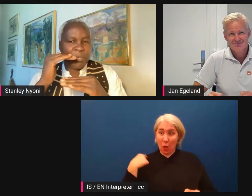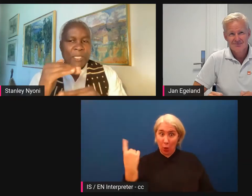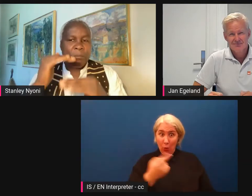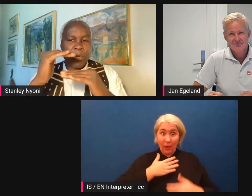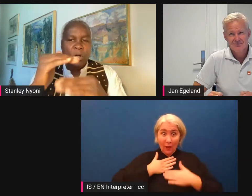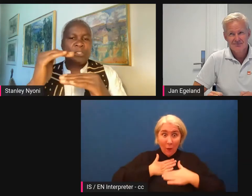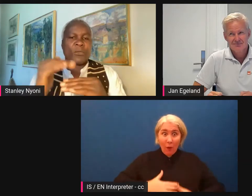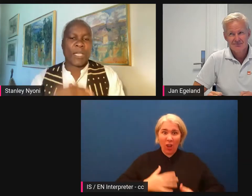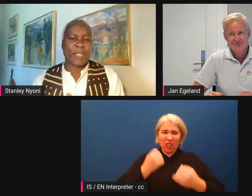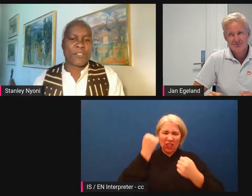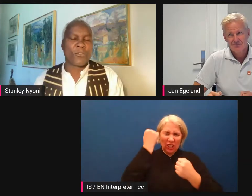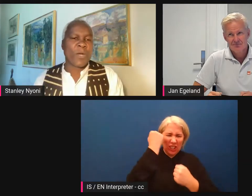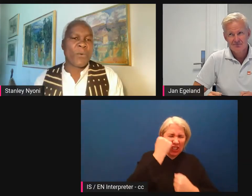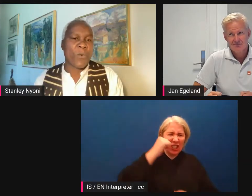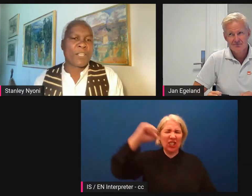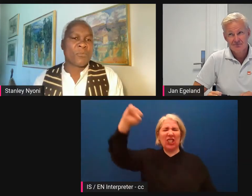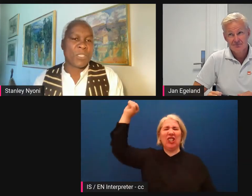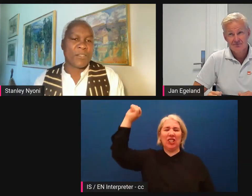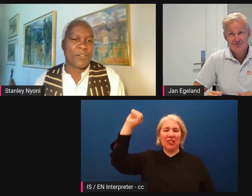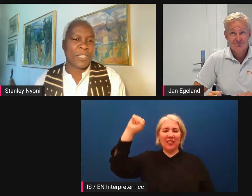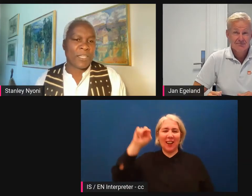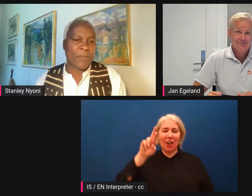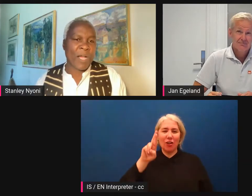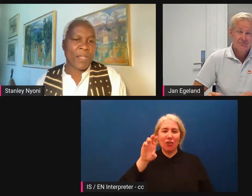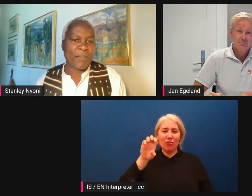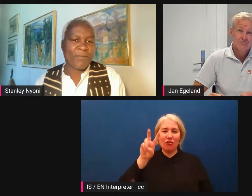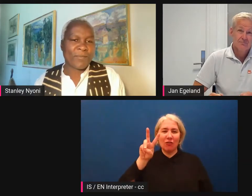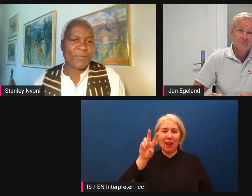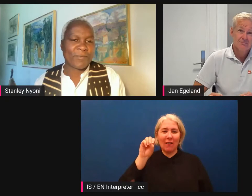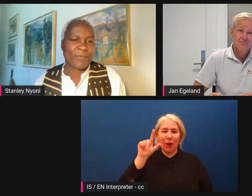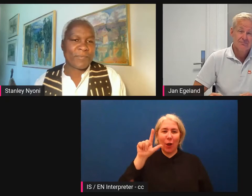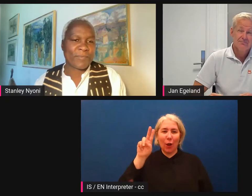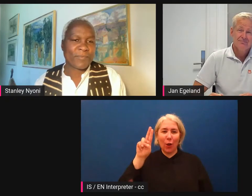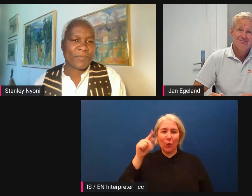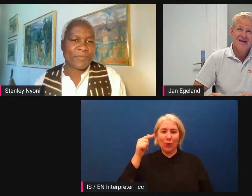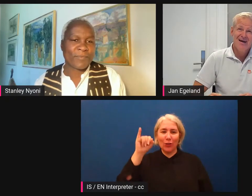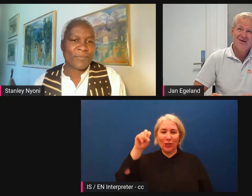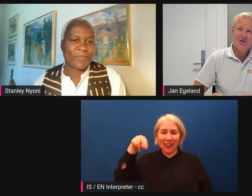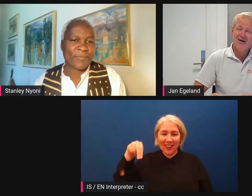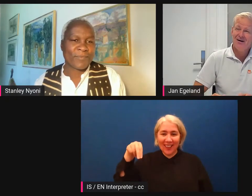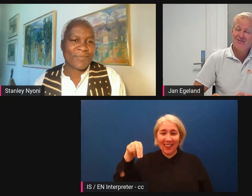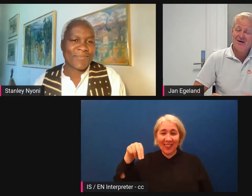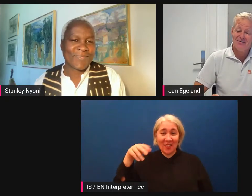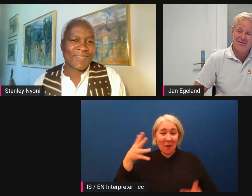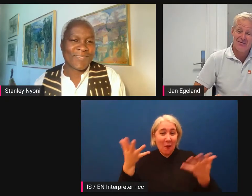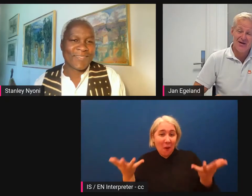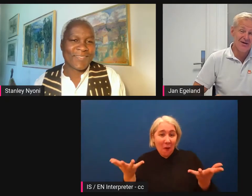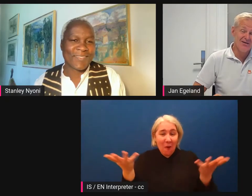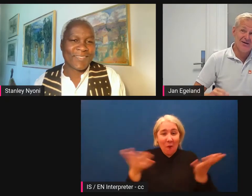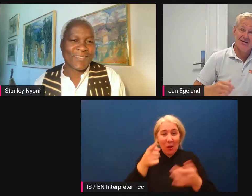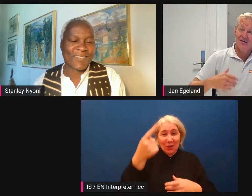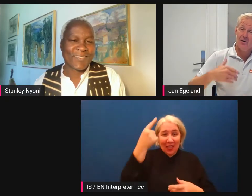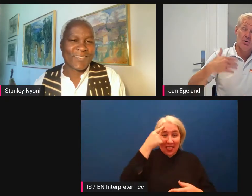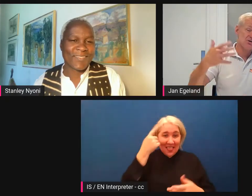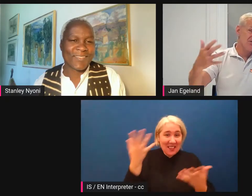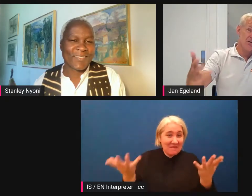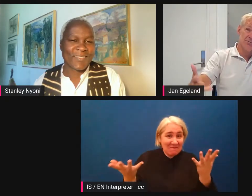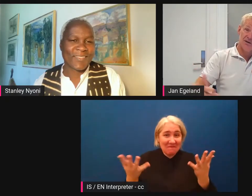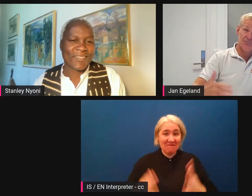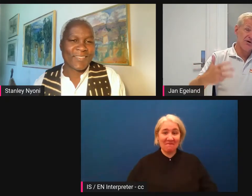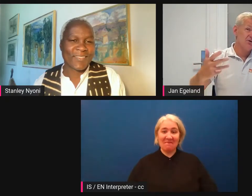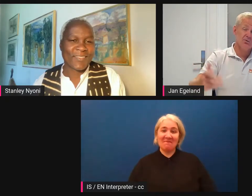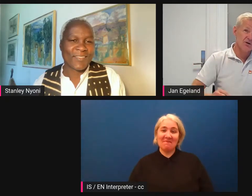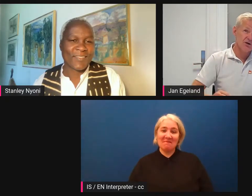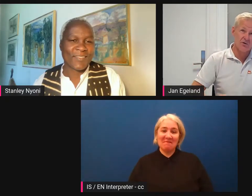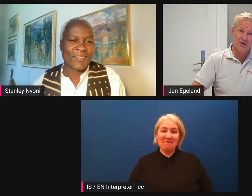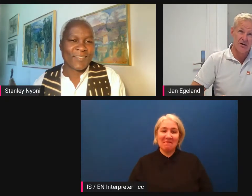we need building blocks to get us to where we want to be on the green bargain? Well, I think the goals have to